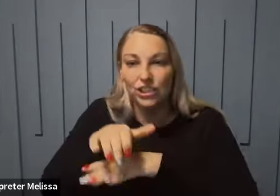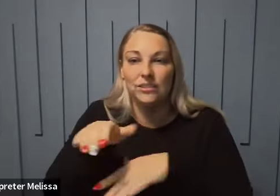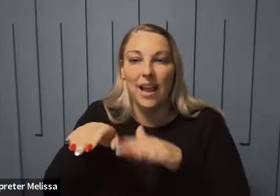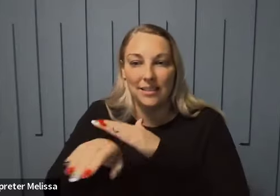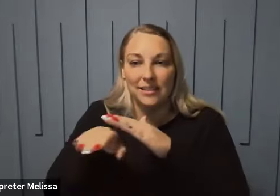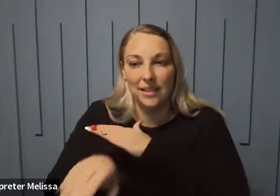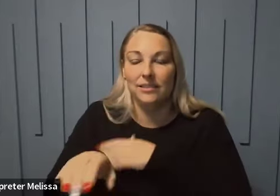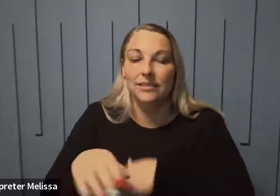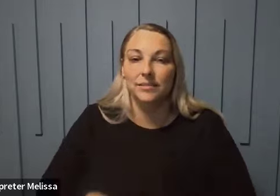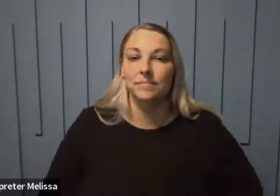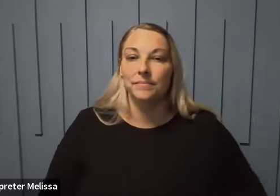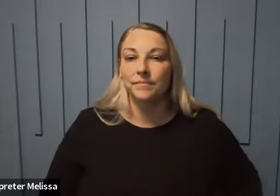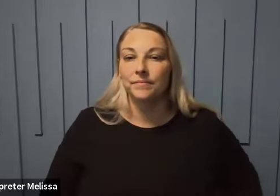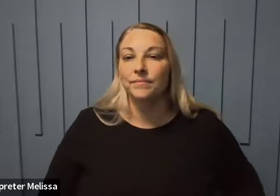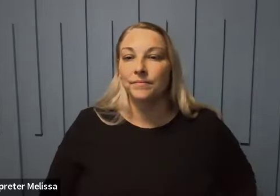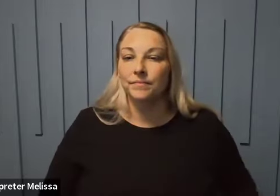its primary form.